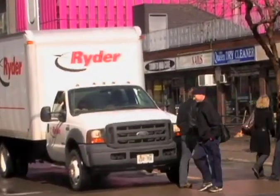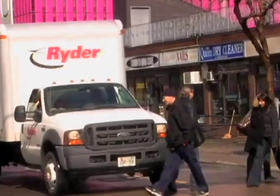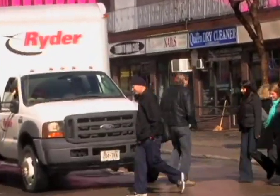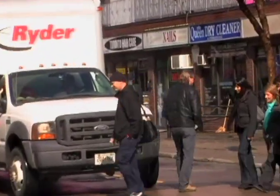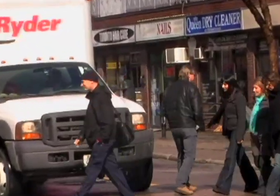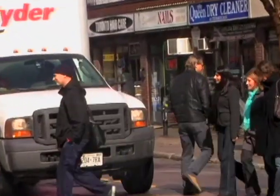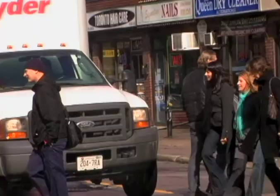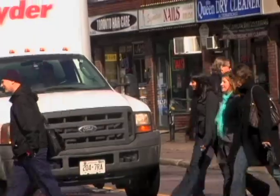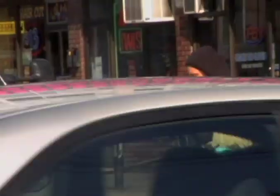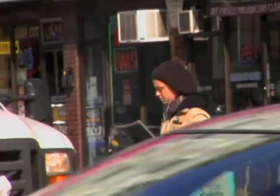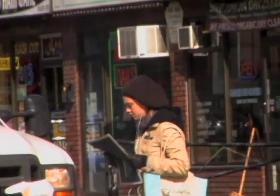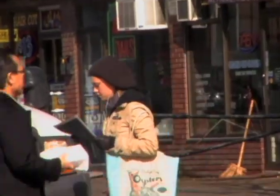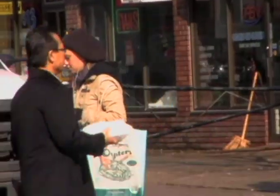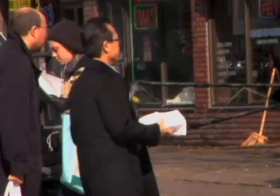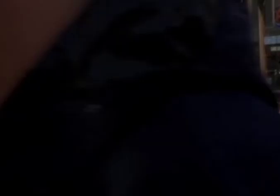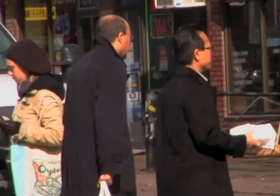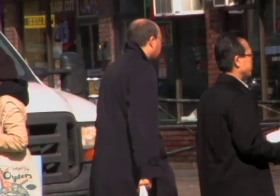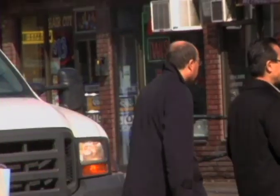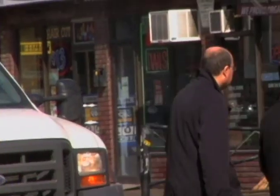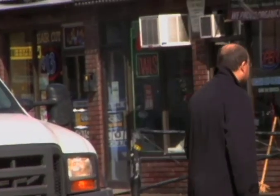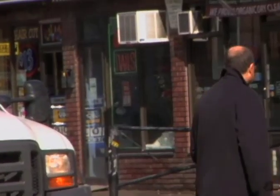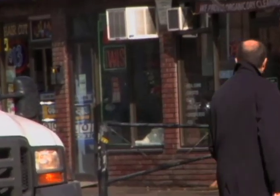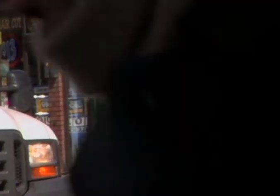like if you covered your ears and could never hear again?